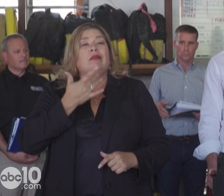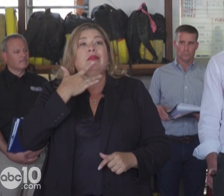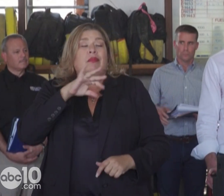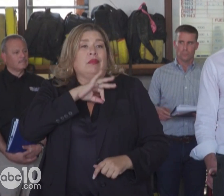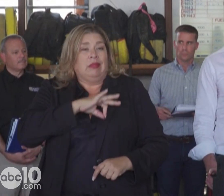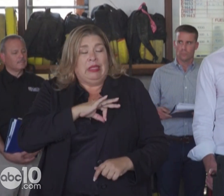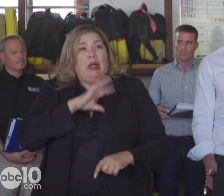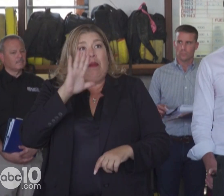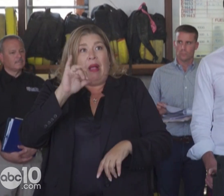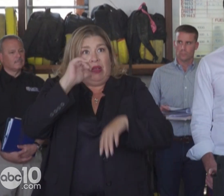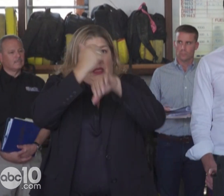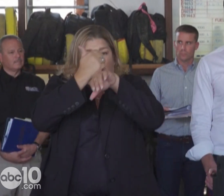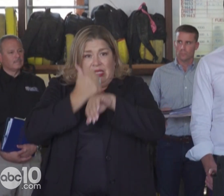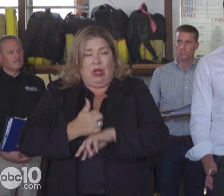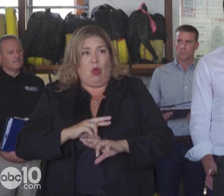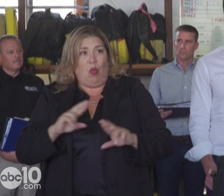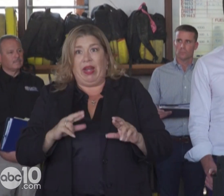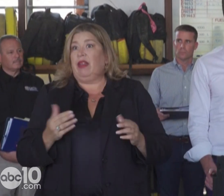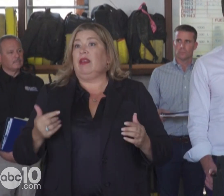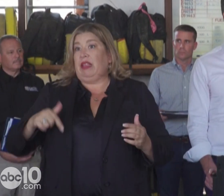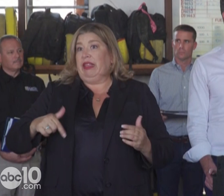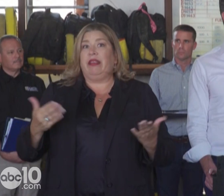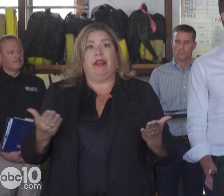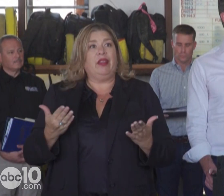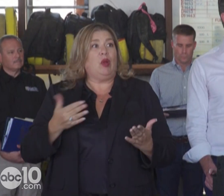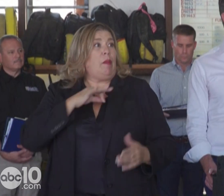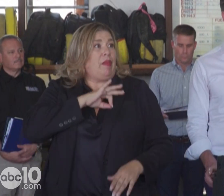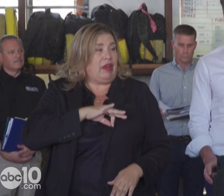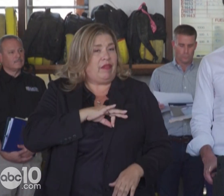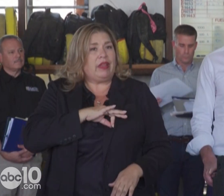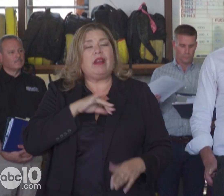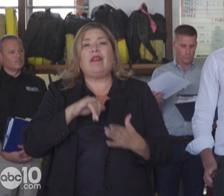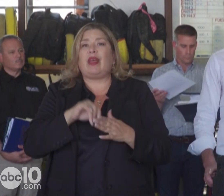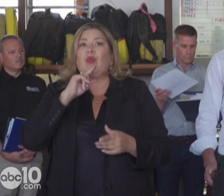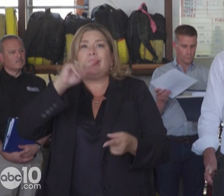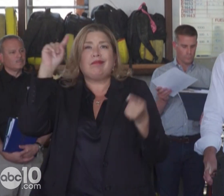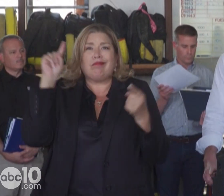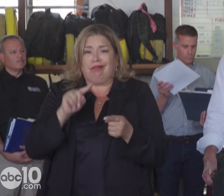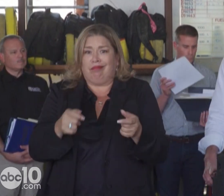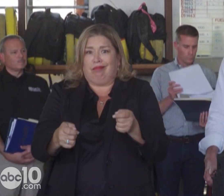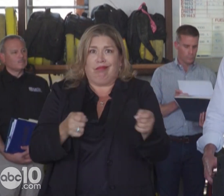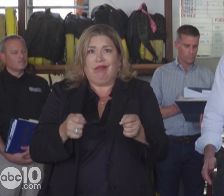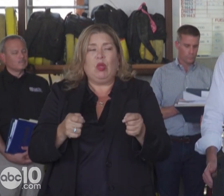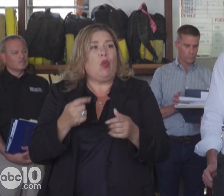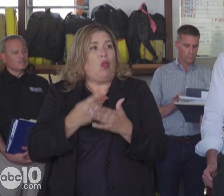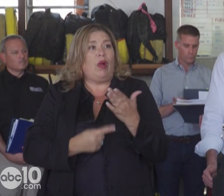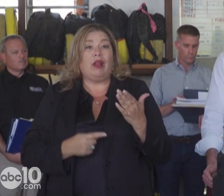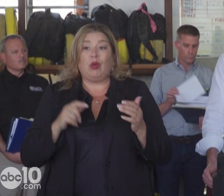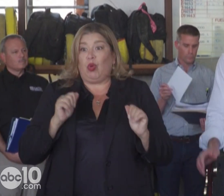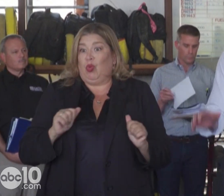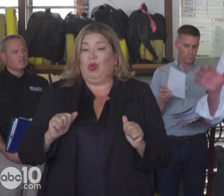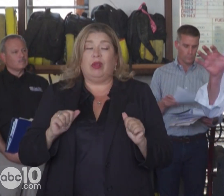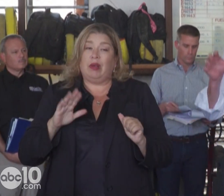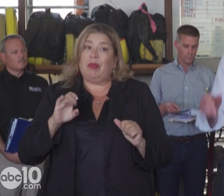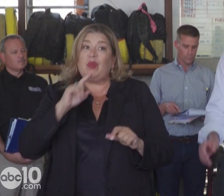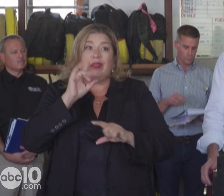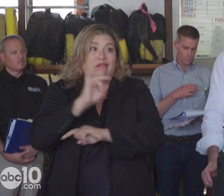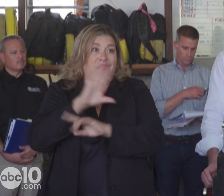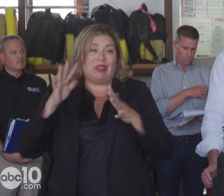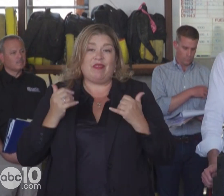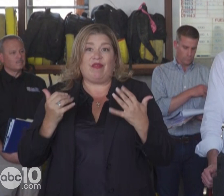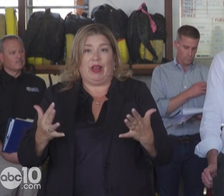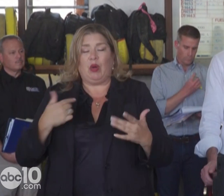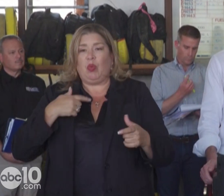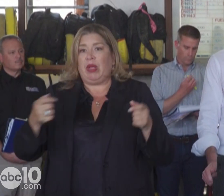that pre-positioning here. And as a consequence, I think mitigated what may have been an even more extreme event, one again